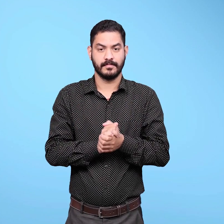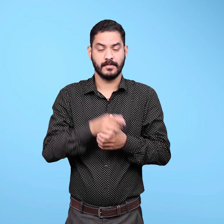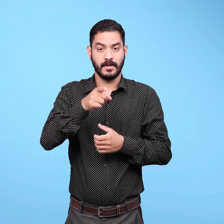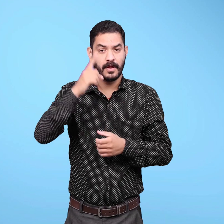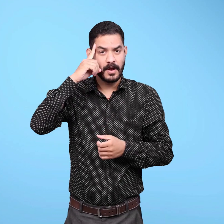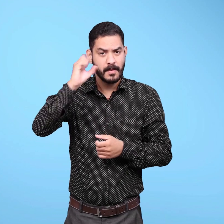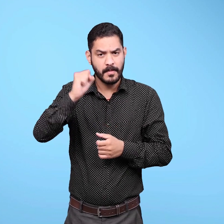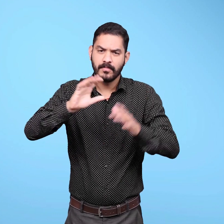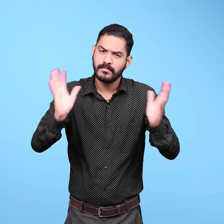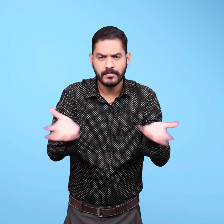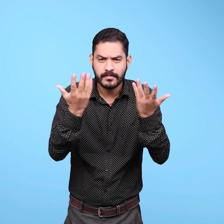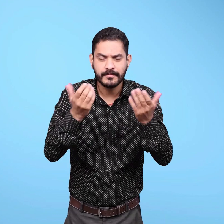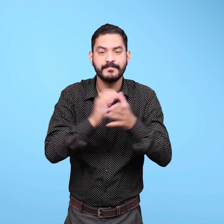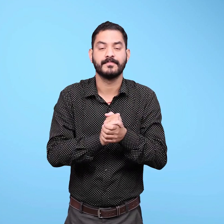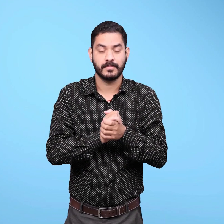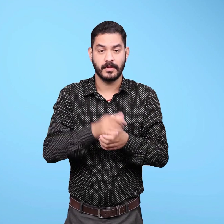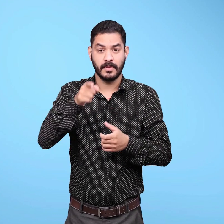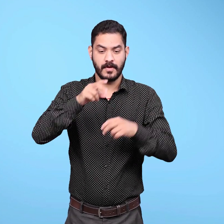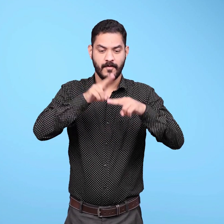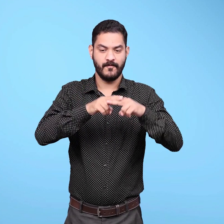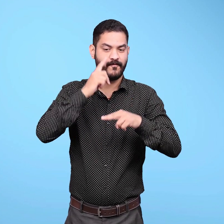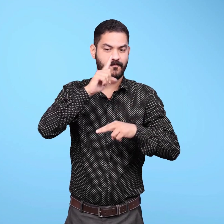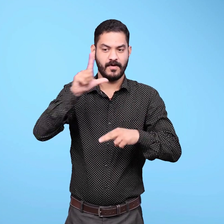1. Fill in the blanks.